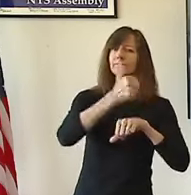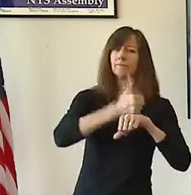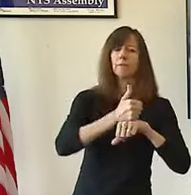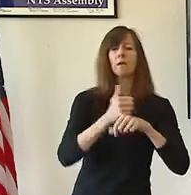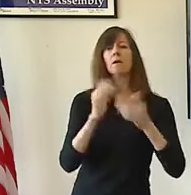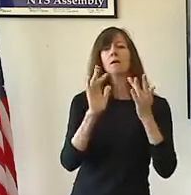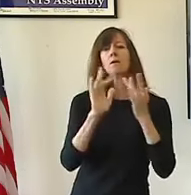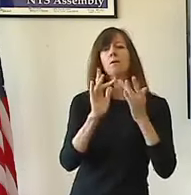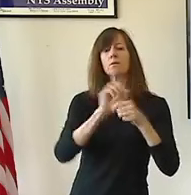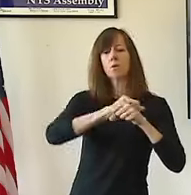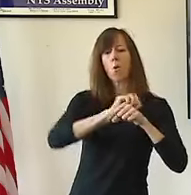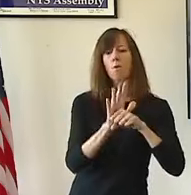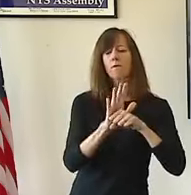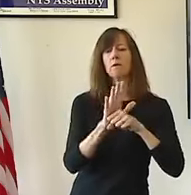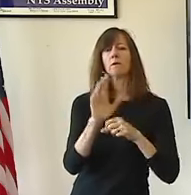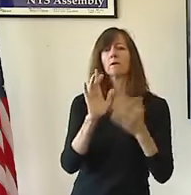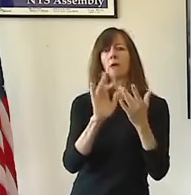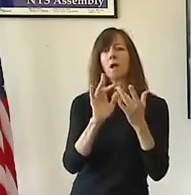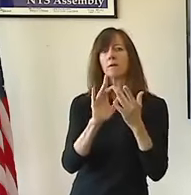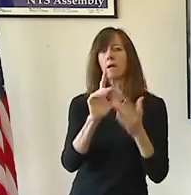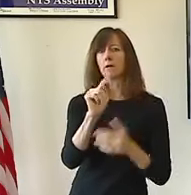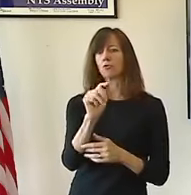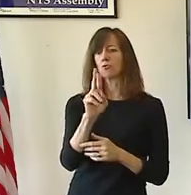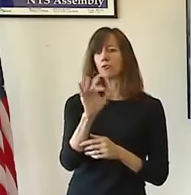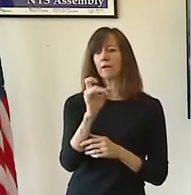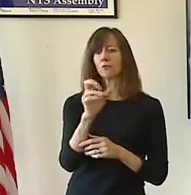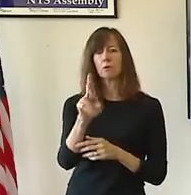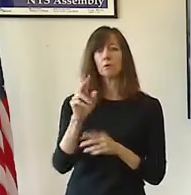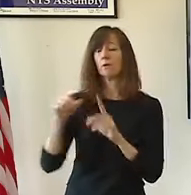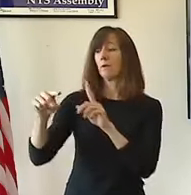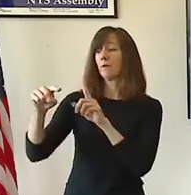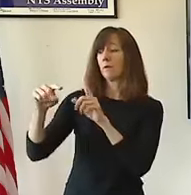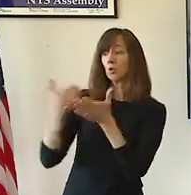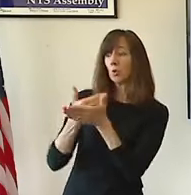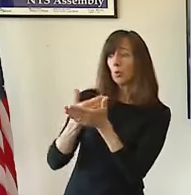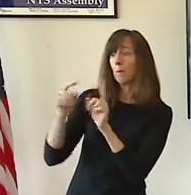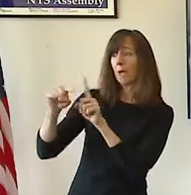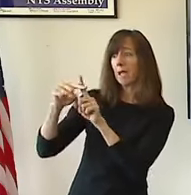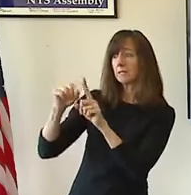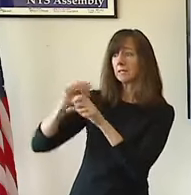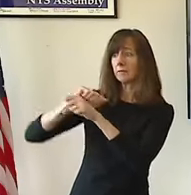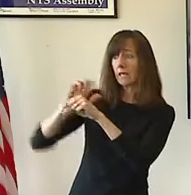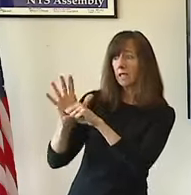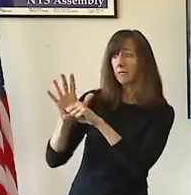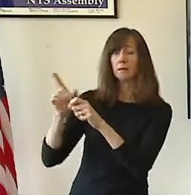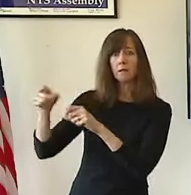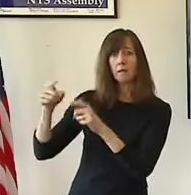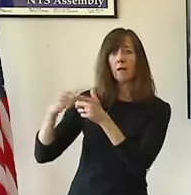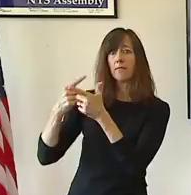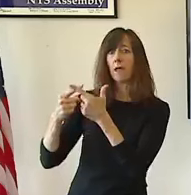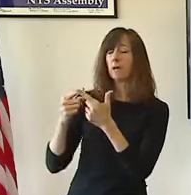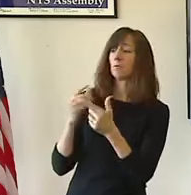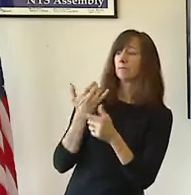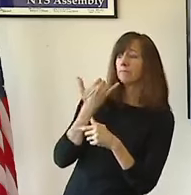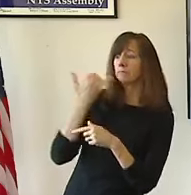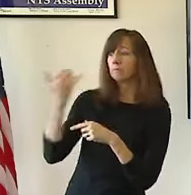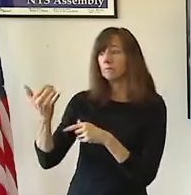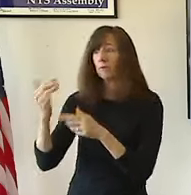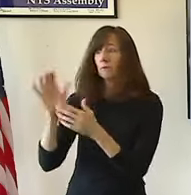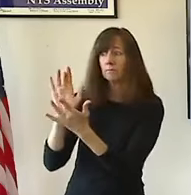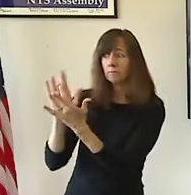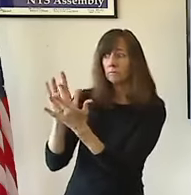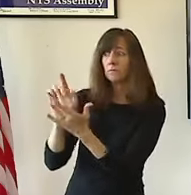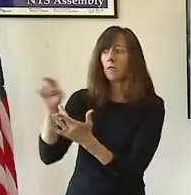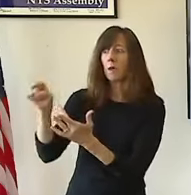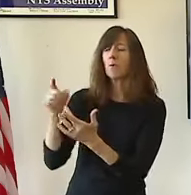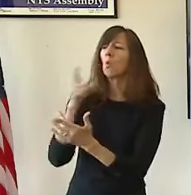used now as new cases come forward. We identify that positive case. We ask them who they may have come into contact with, and then we encourage them,